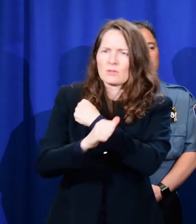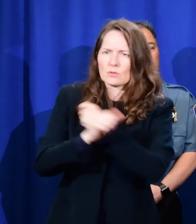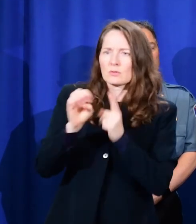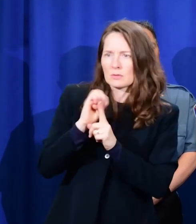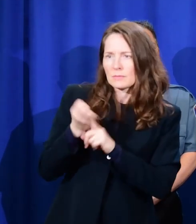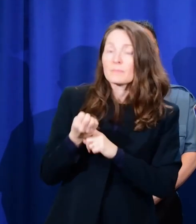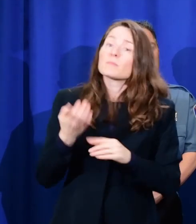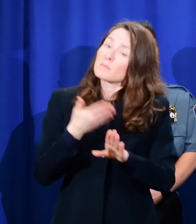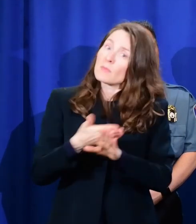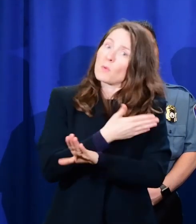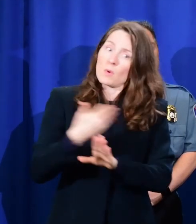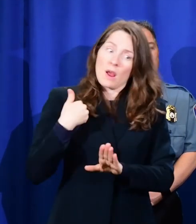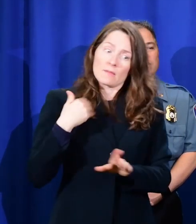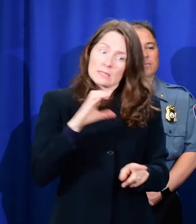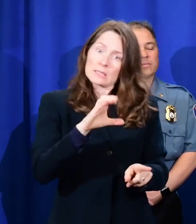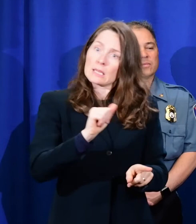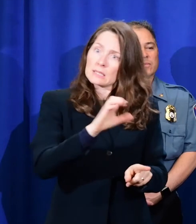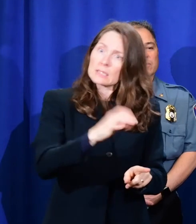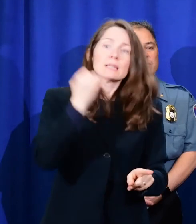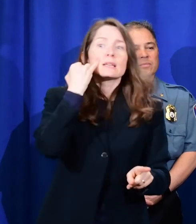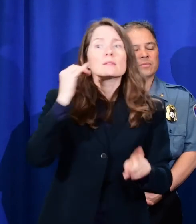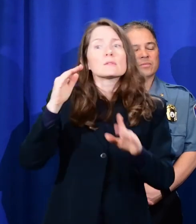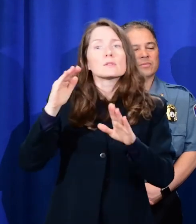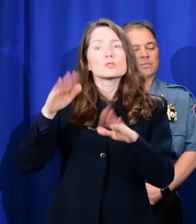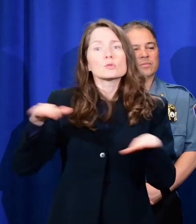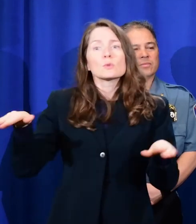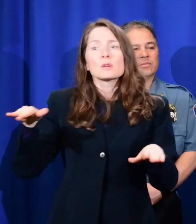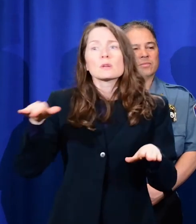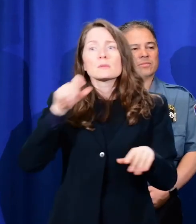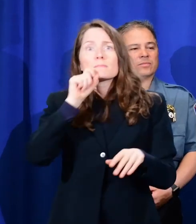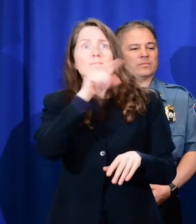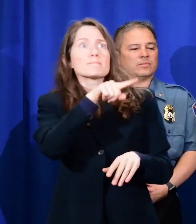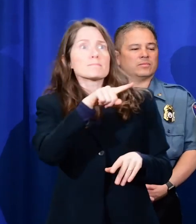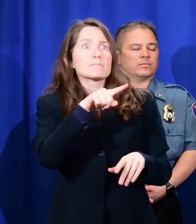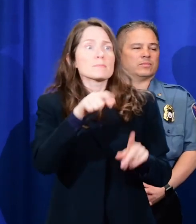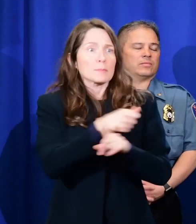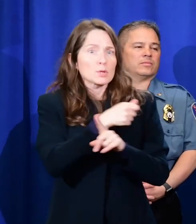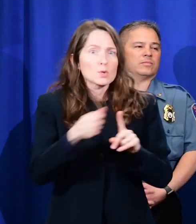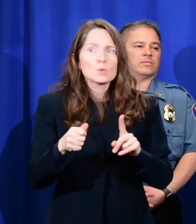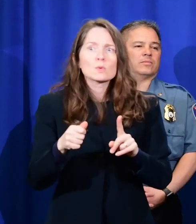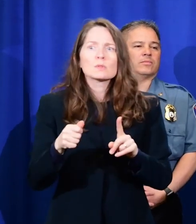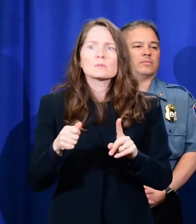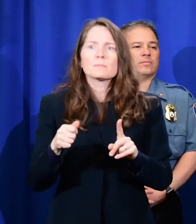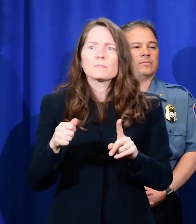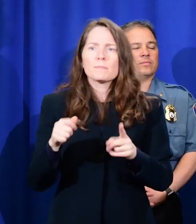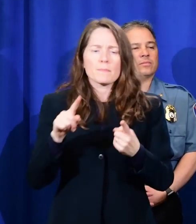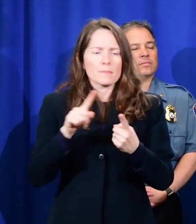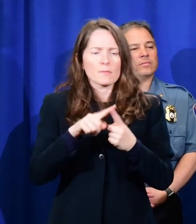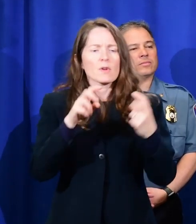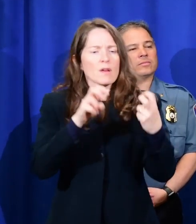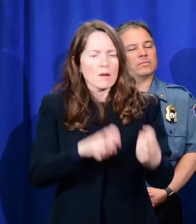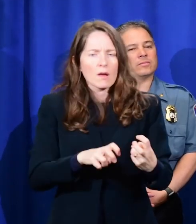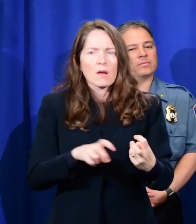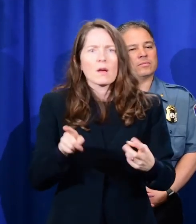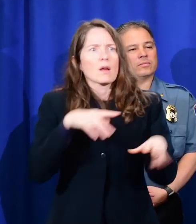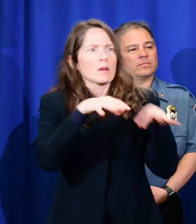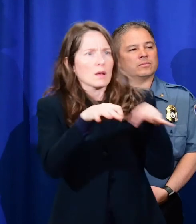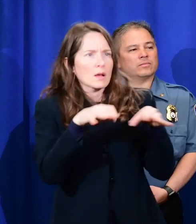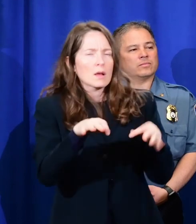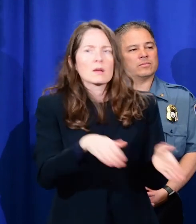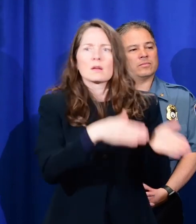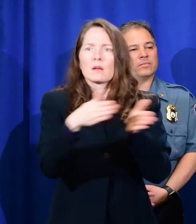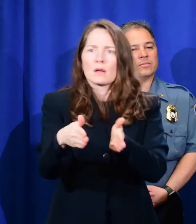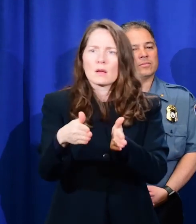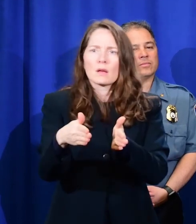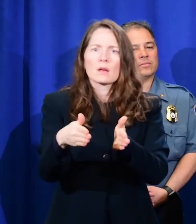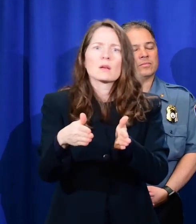center, children who disclosed abuse would have to tell their story over and over and over again to the police, to the social workers, to the